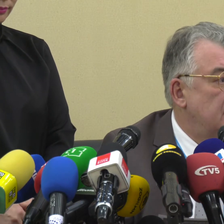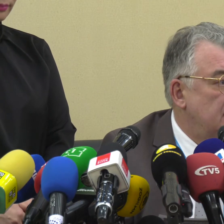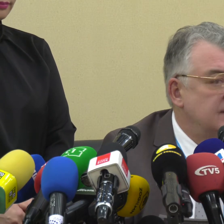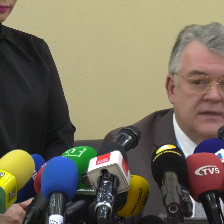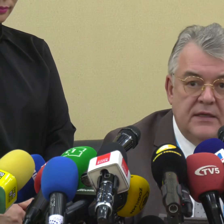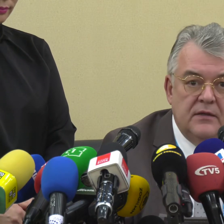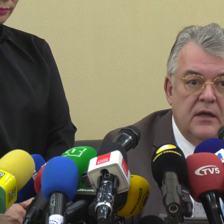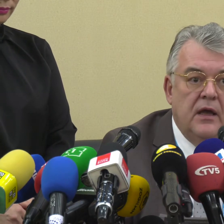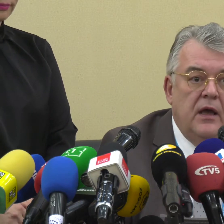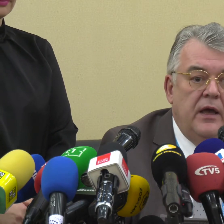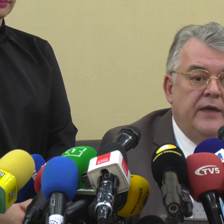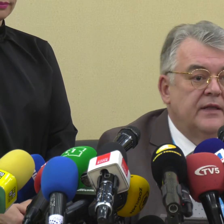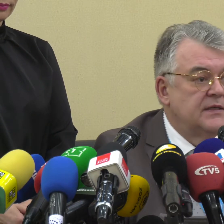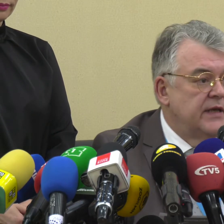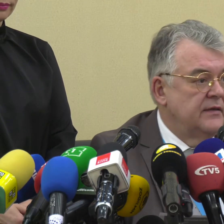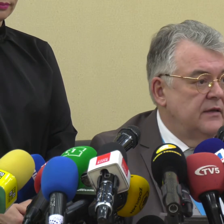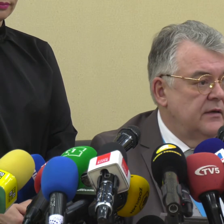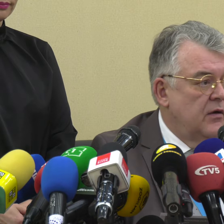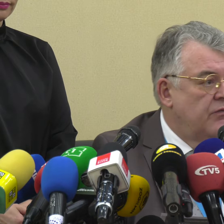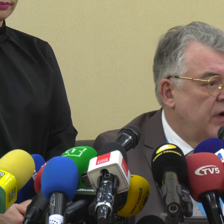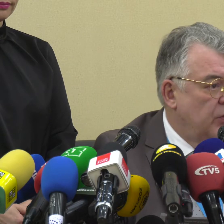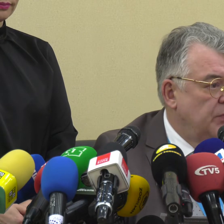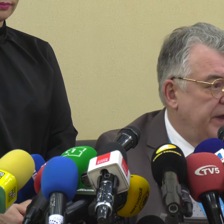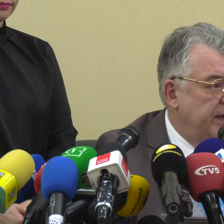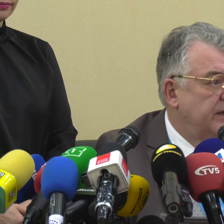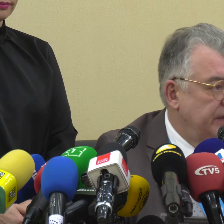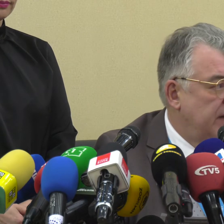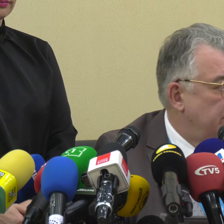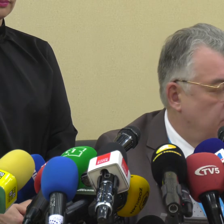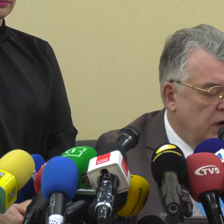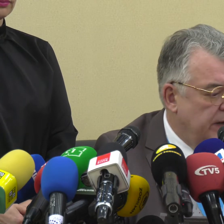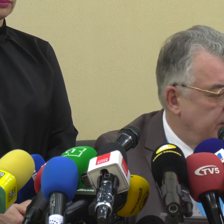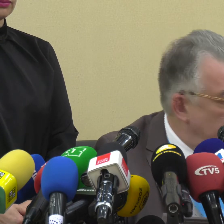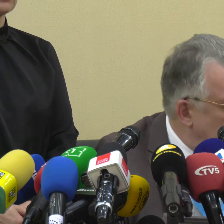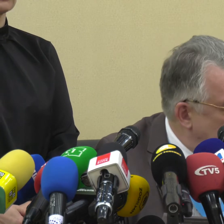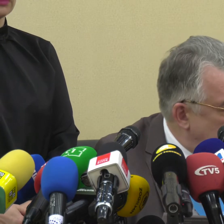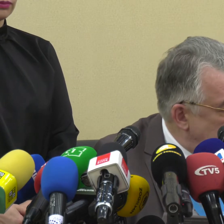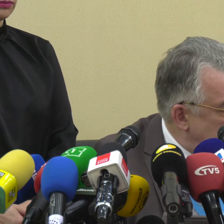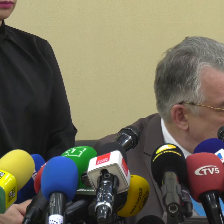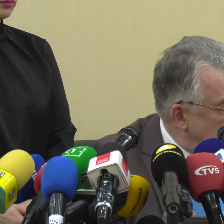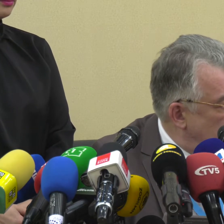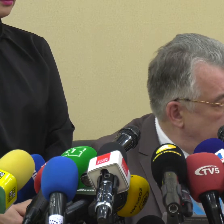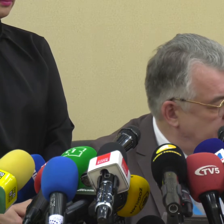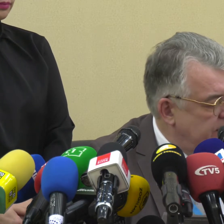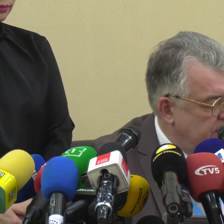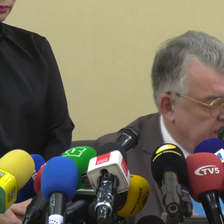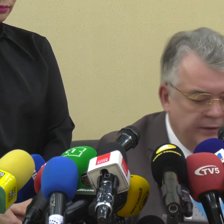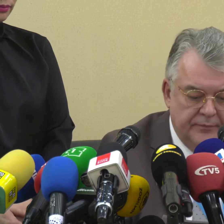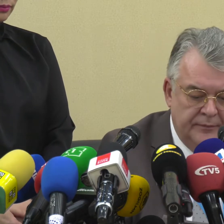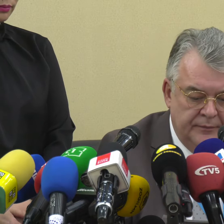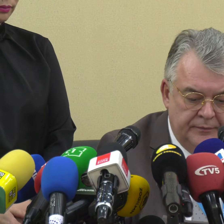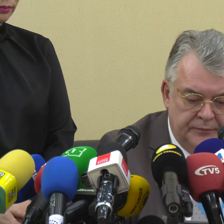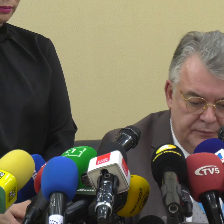cases are still in the center of outbreak nearby Wuhan. Is it the translator or later?